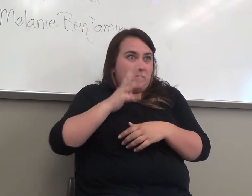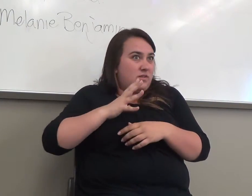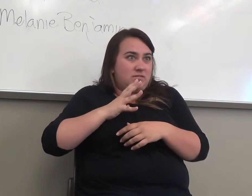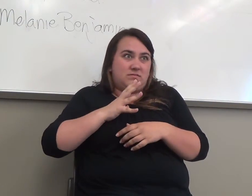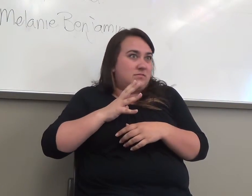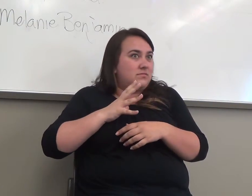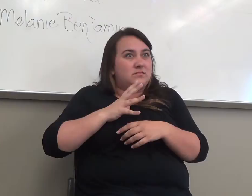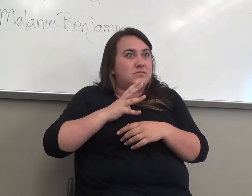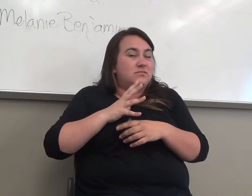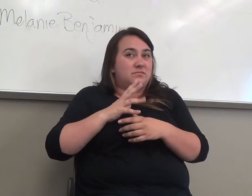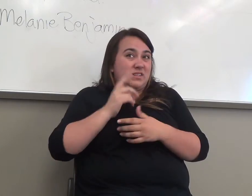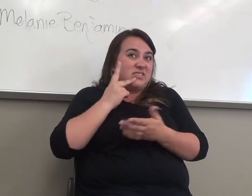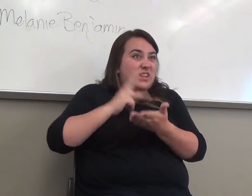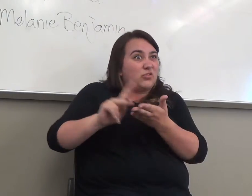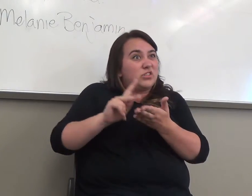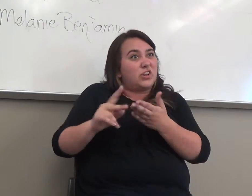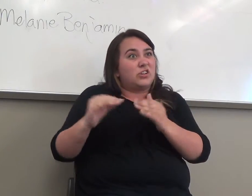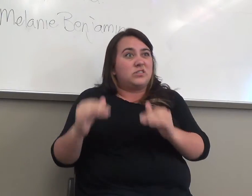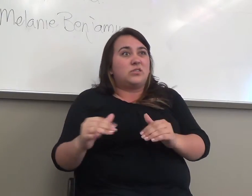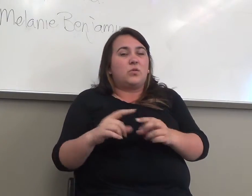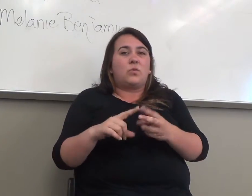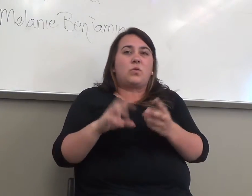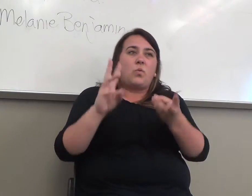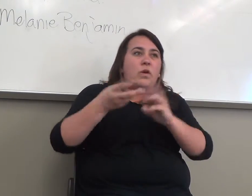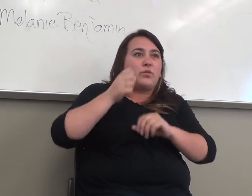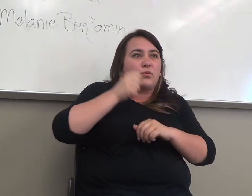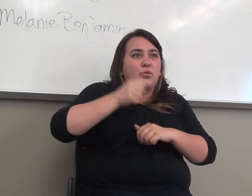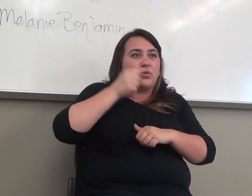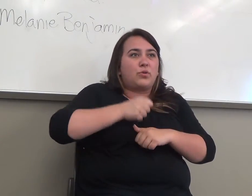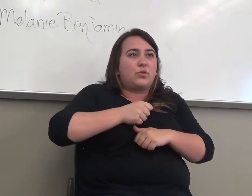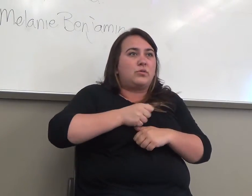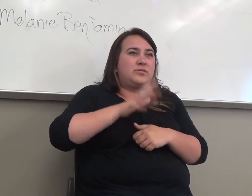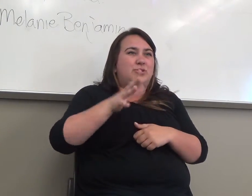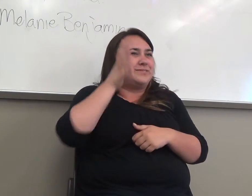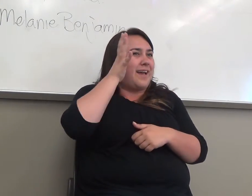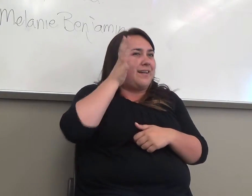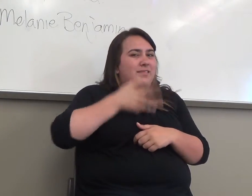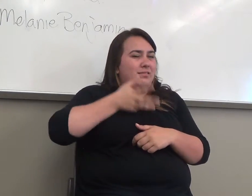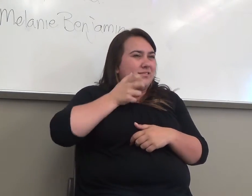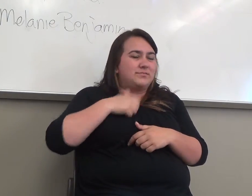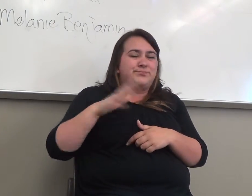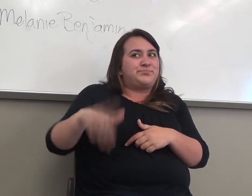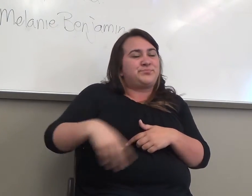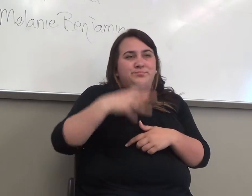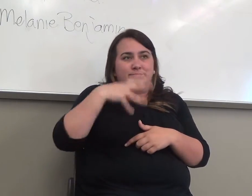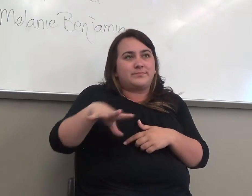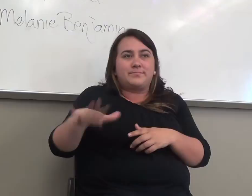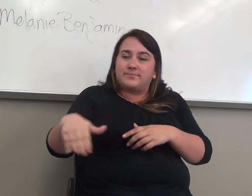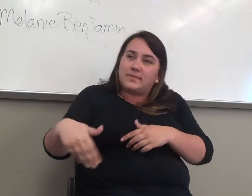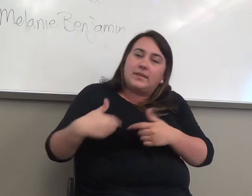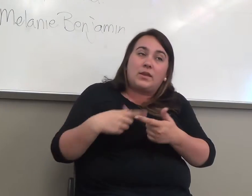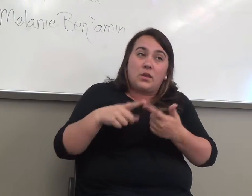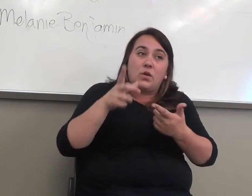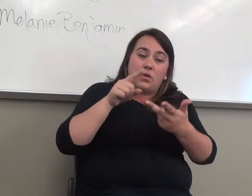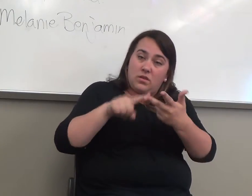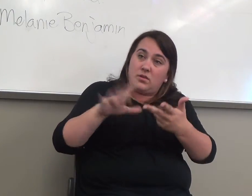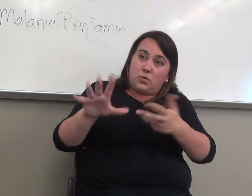beyond secretary or weather girl. Her father ignored talk of obstacles, however, asking only, will this work serve other people?